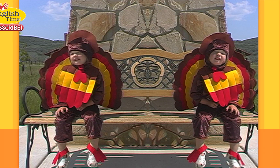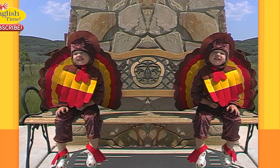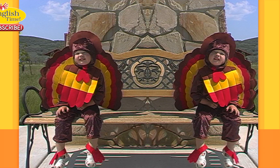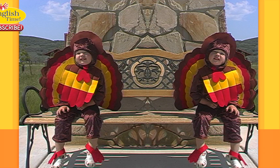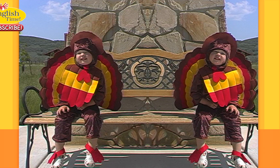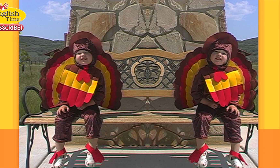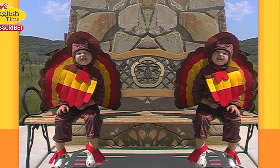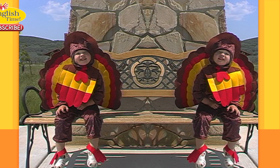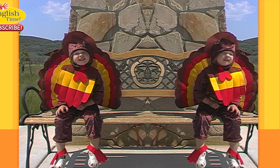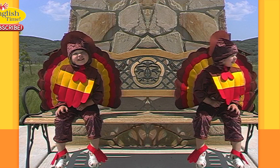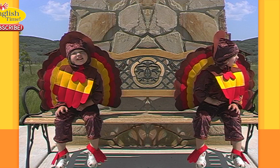Turkeys.